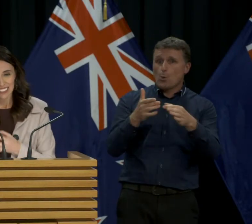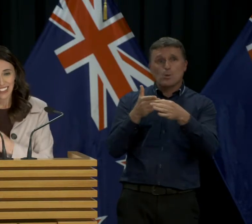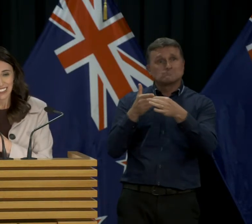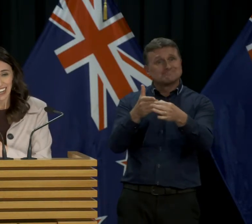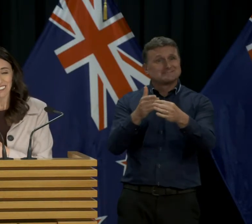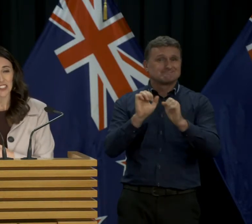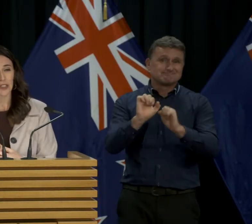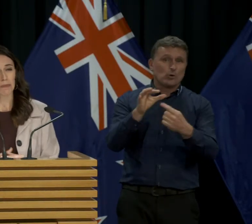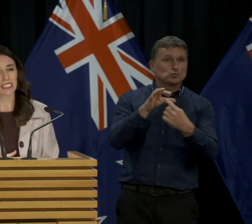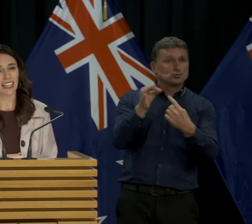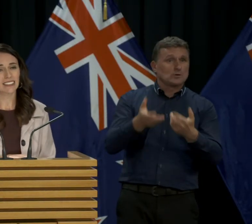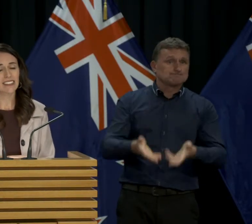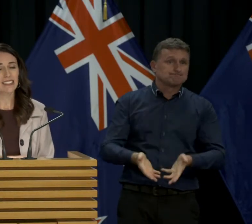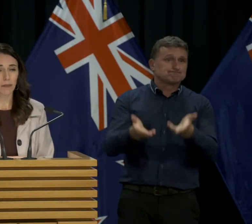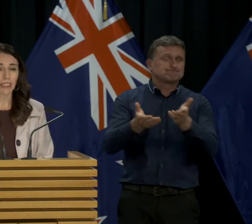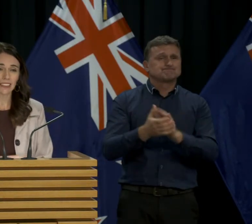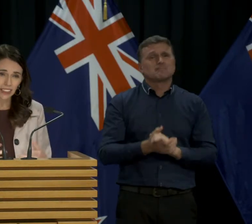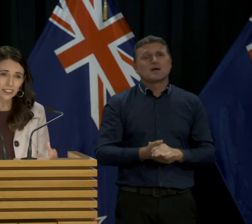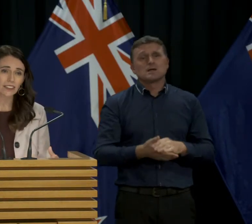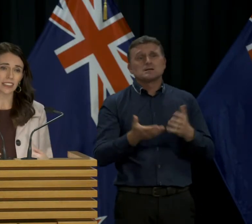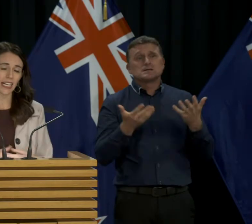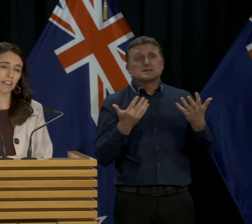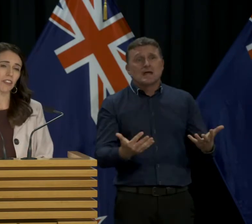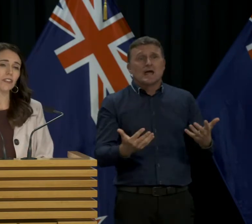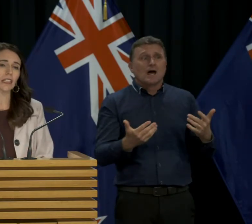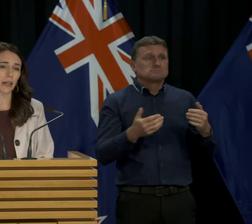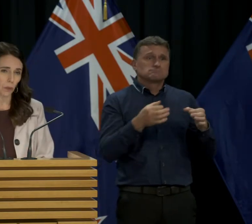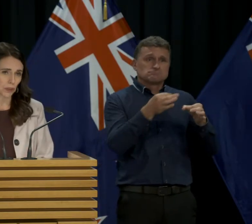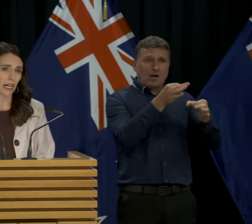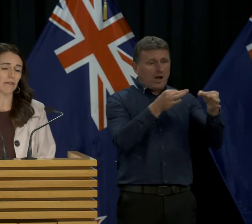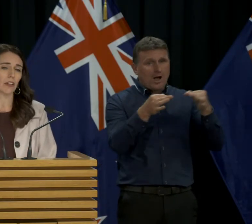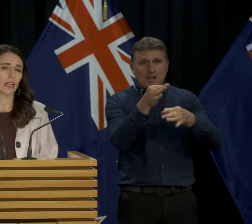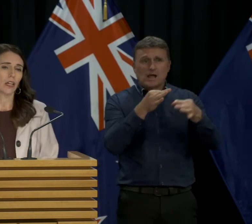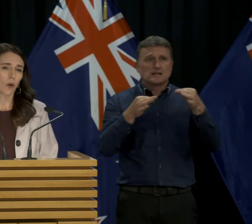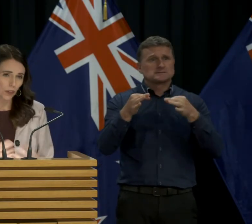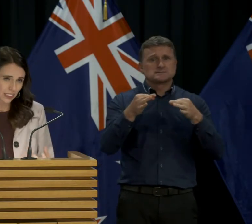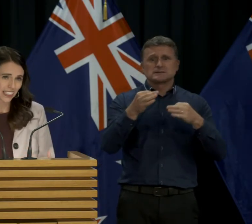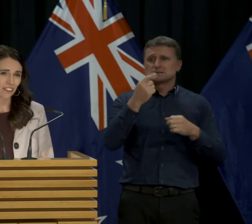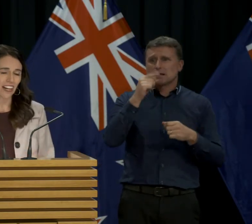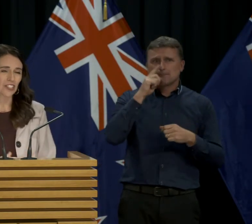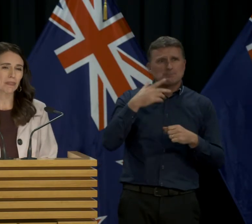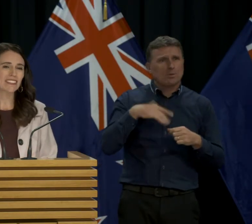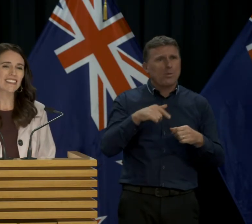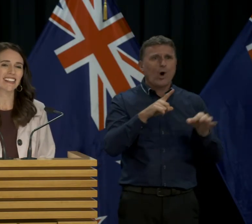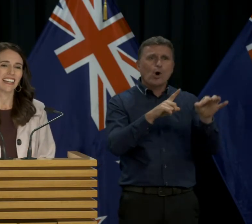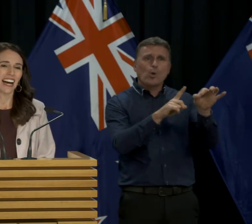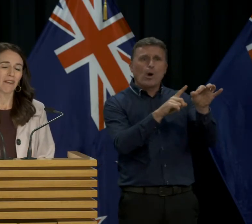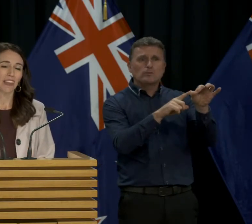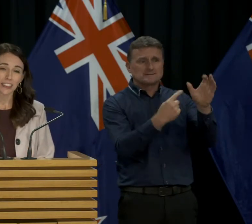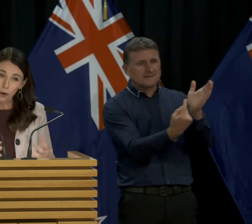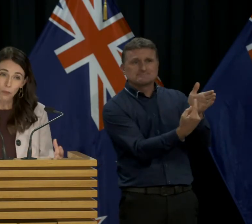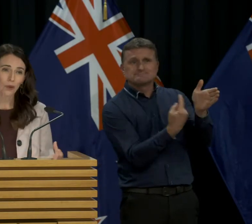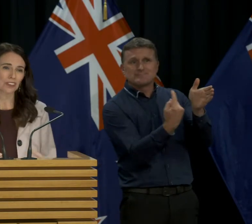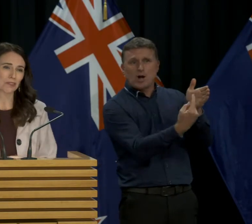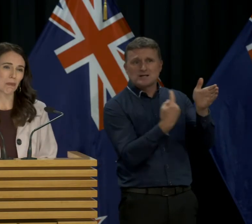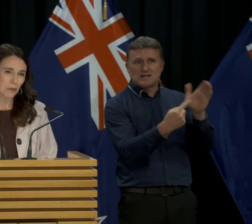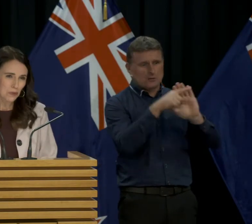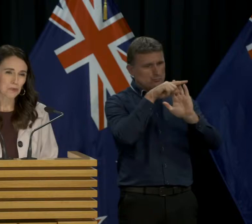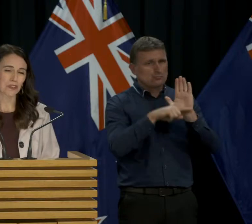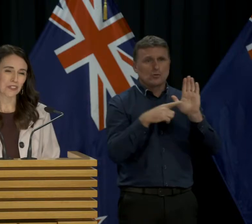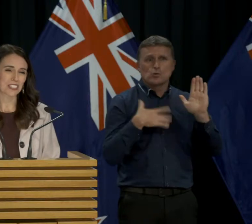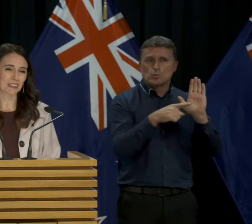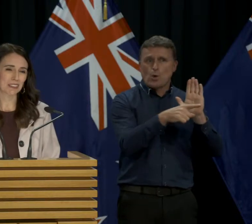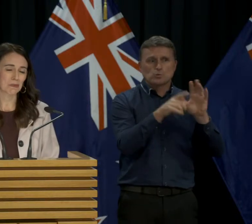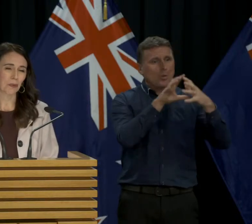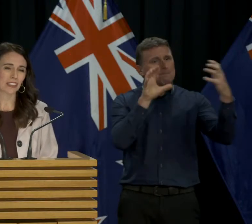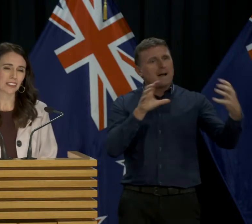And in current circumstances, some continue to take a view that they want to have quarantine arrangements. They don't want bubbles